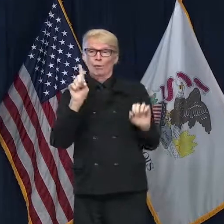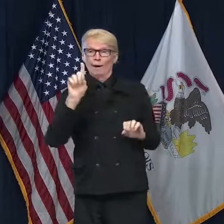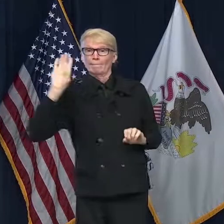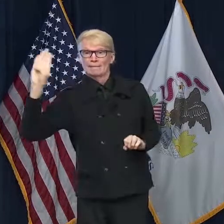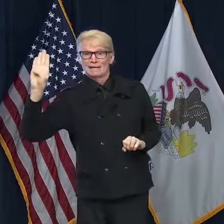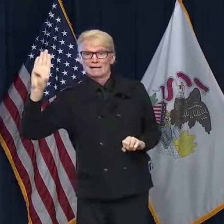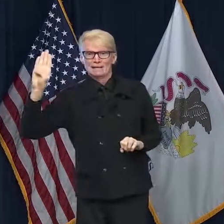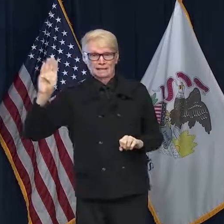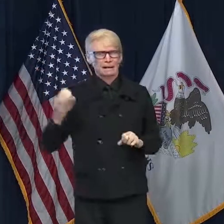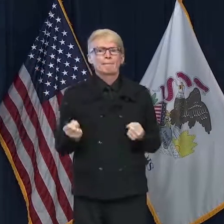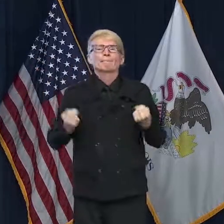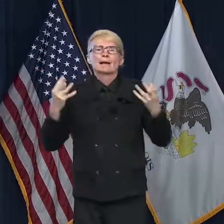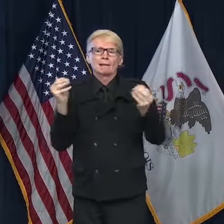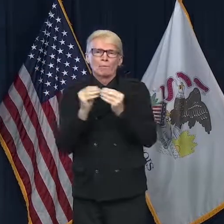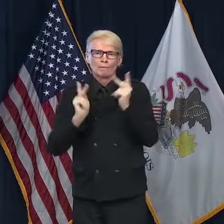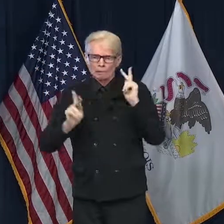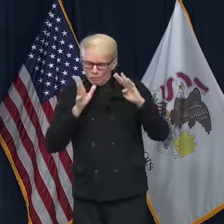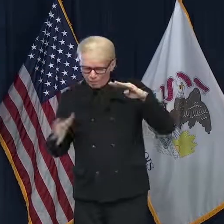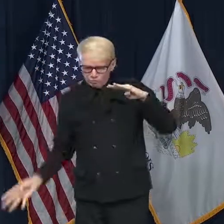eligible, and so I think